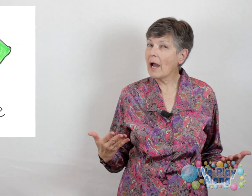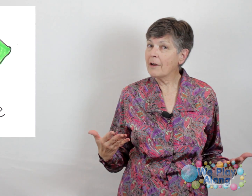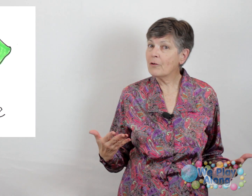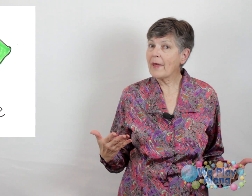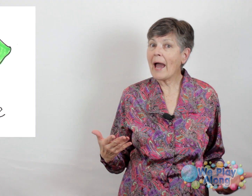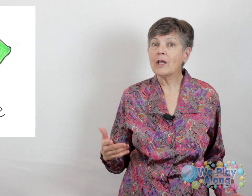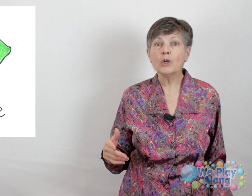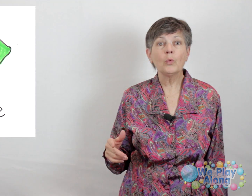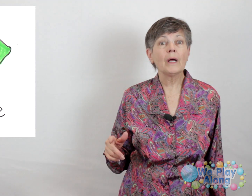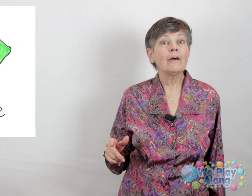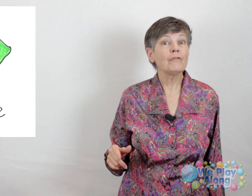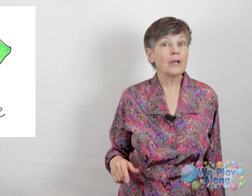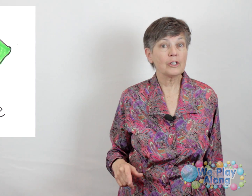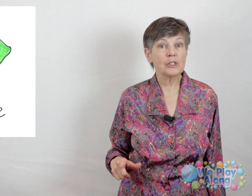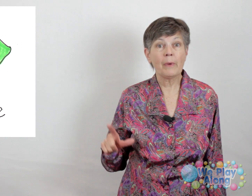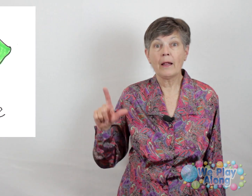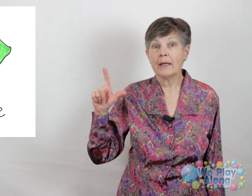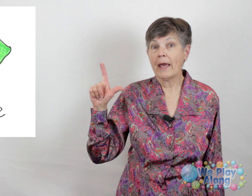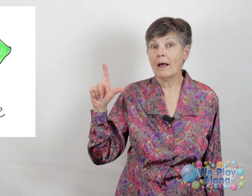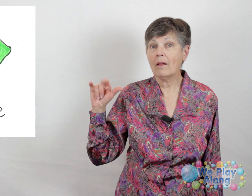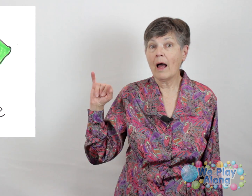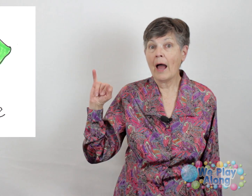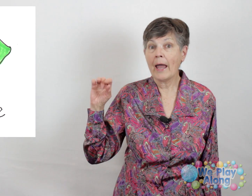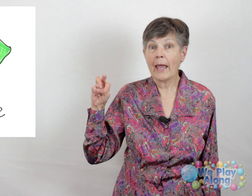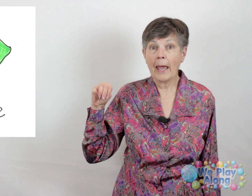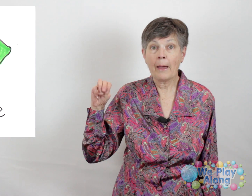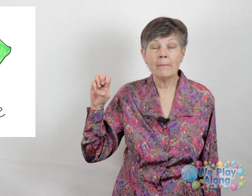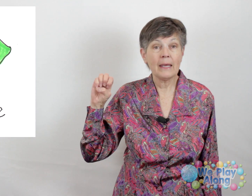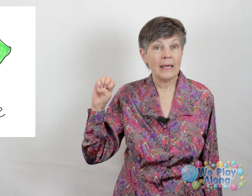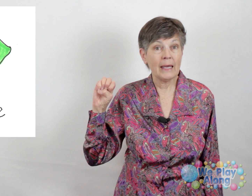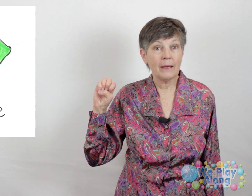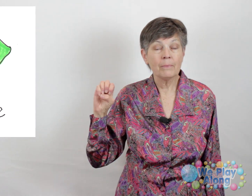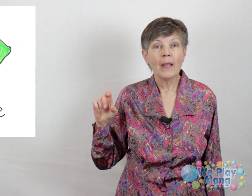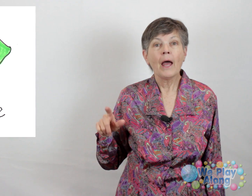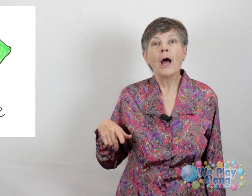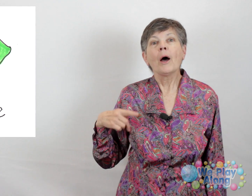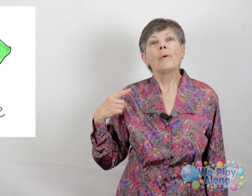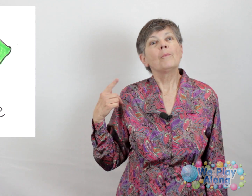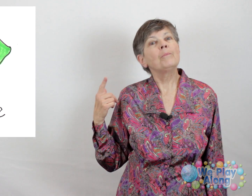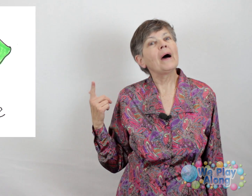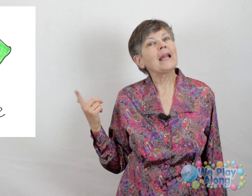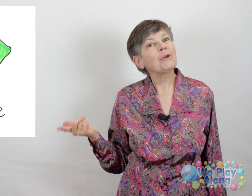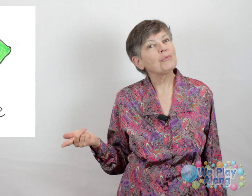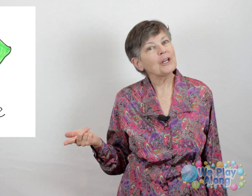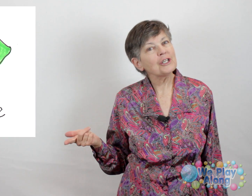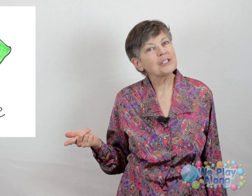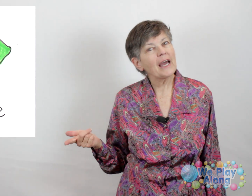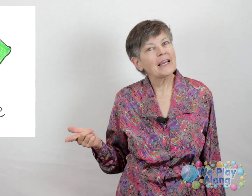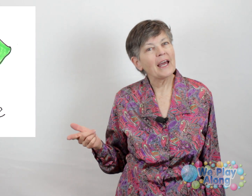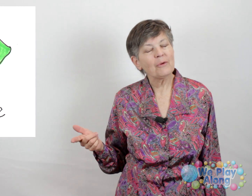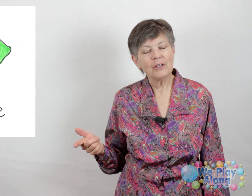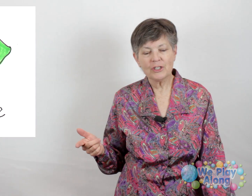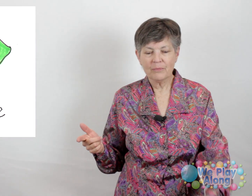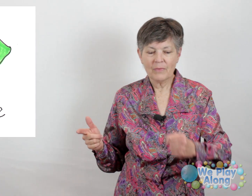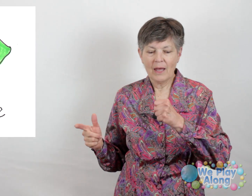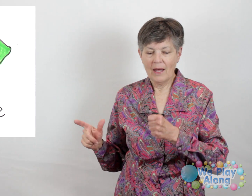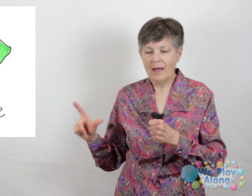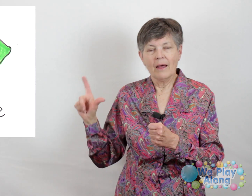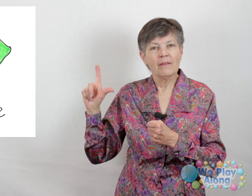sign for that. You would finger spell it, L-I-M-E. But in British Sign Language,